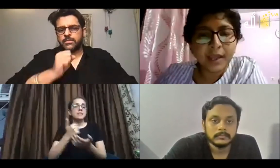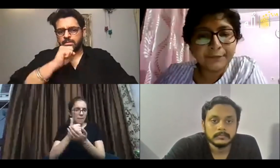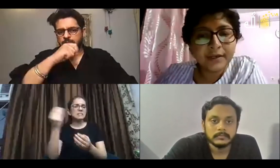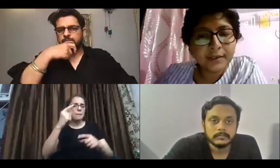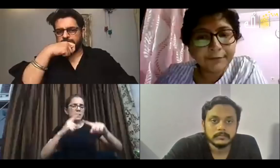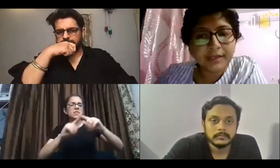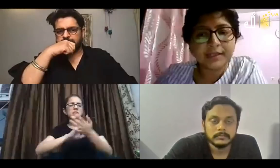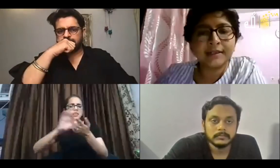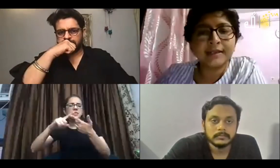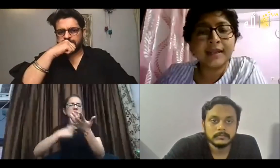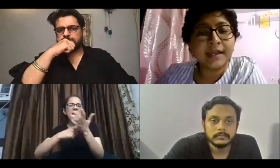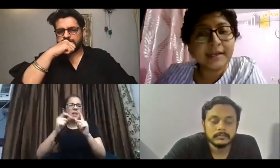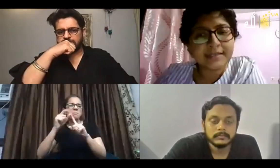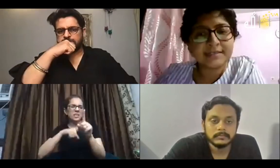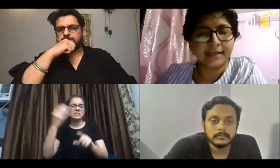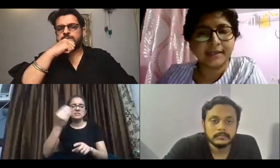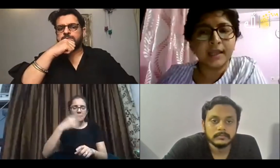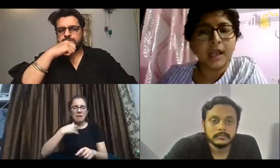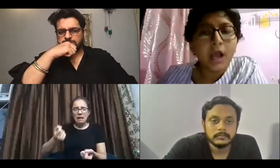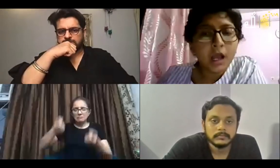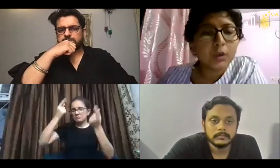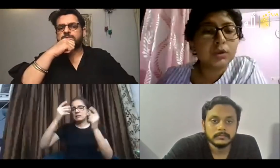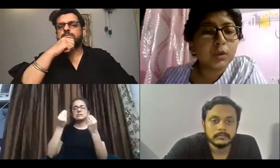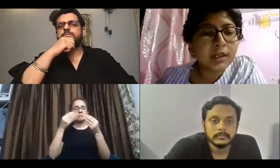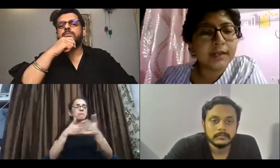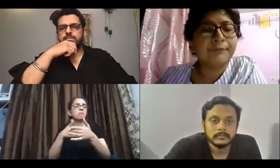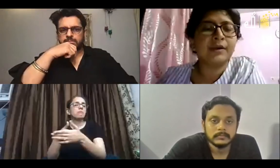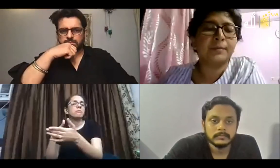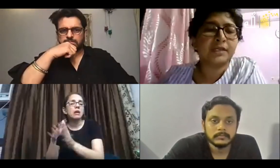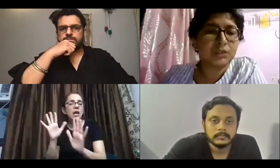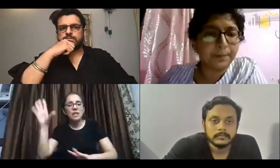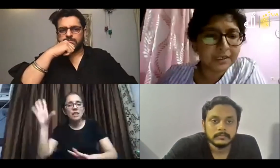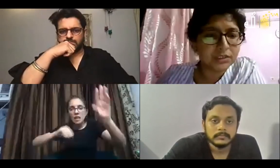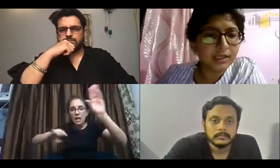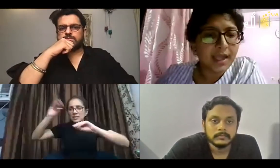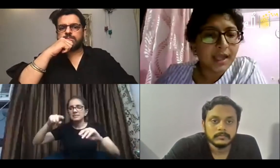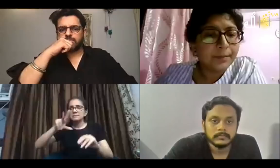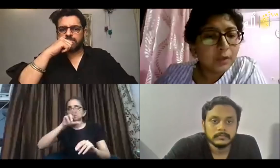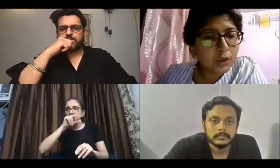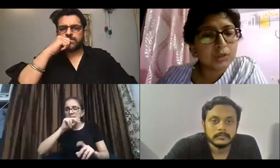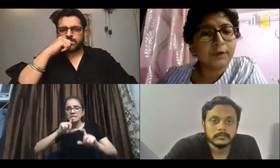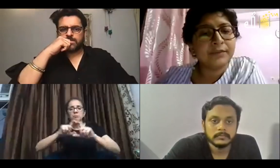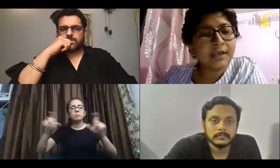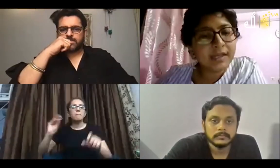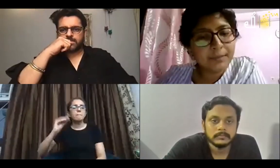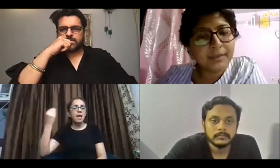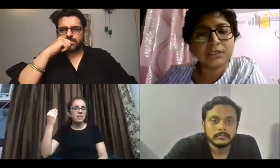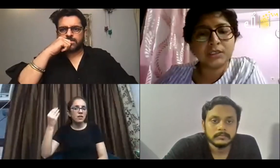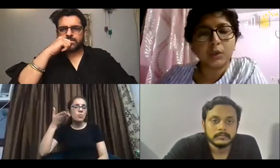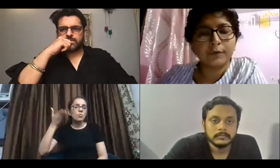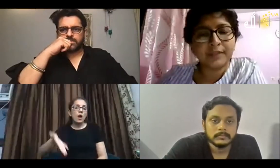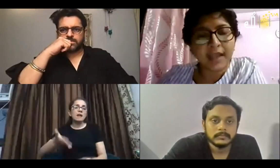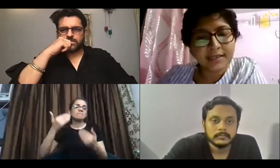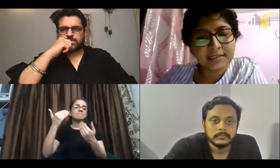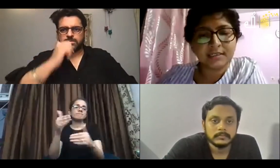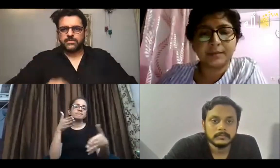am having difficulty in understanding how to clarify my speech because of the limitation